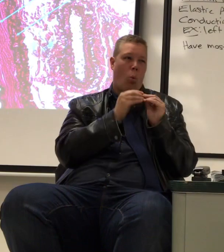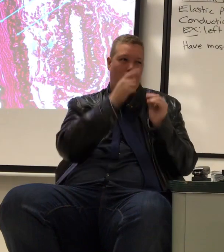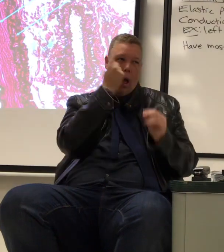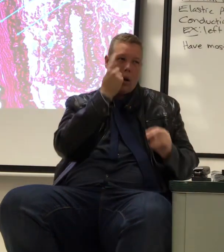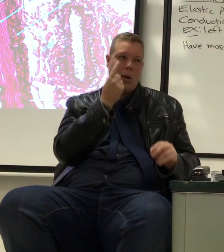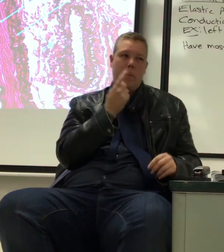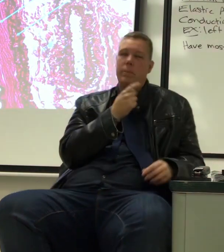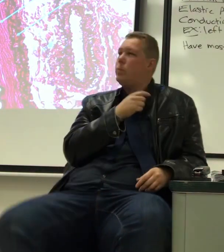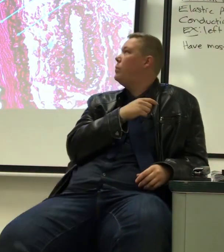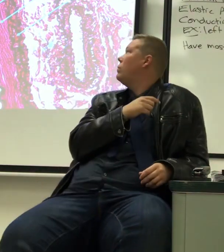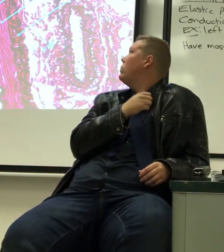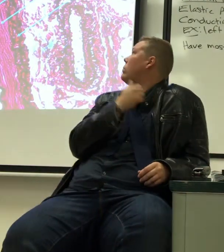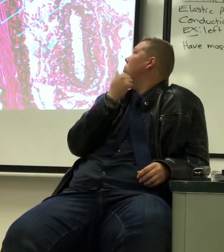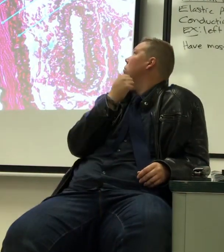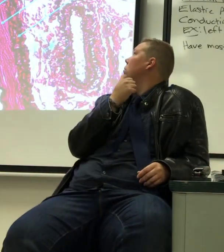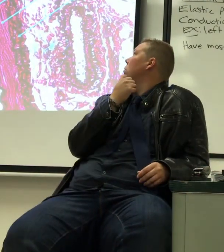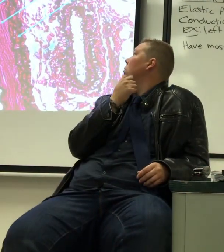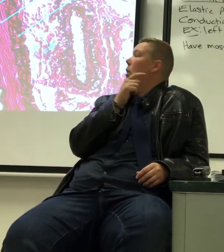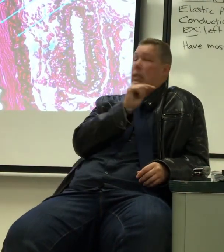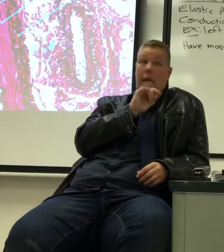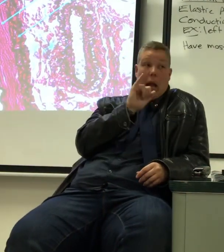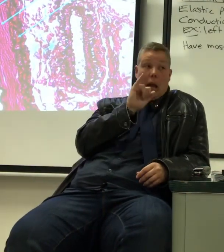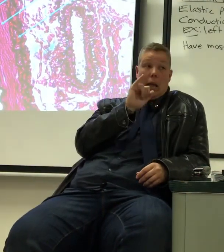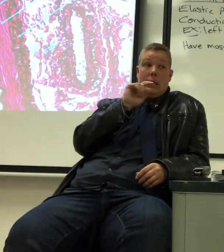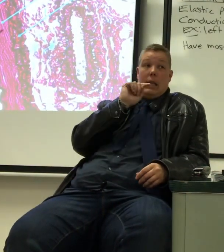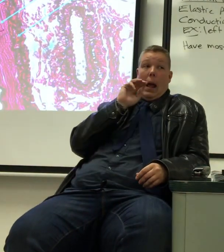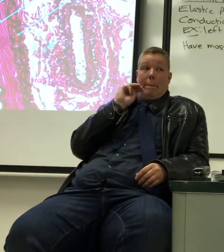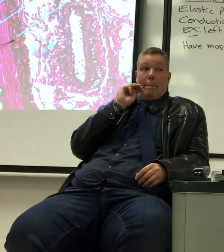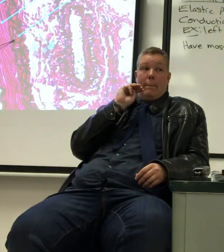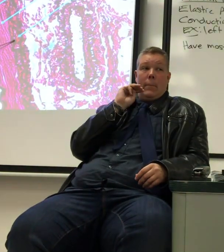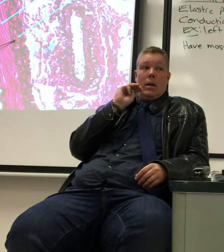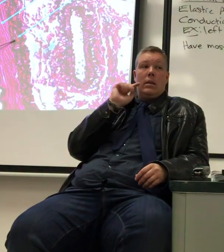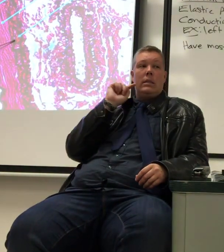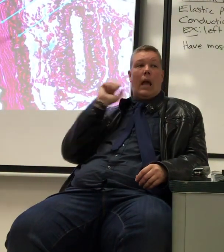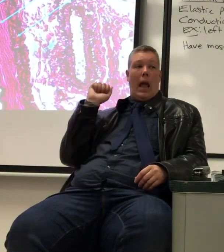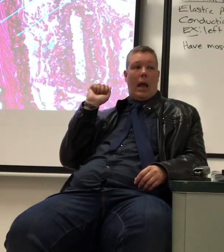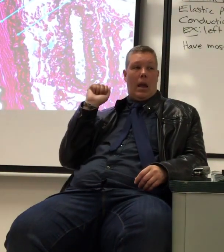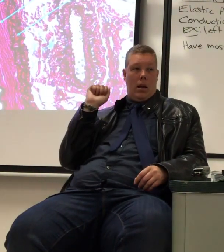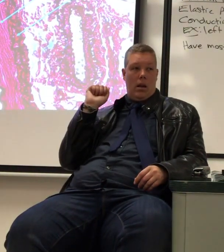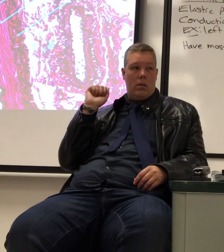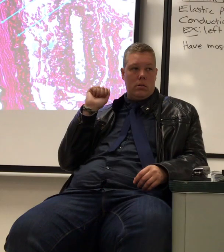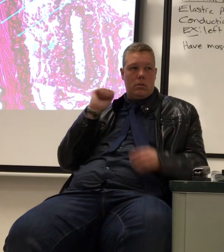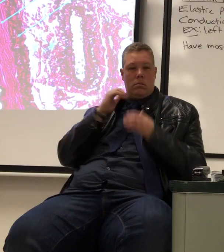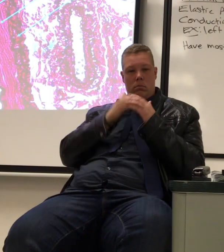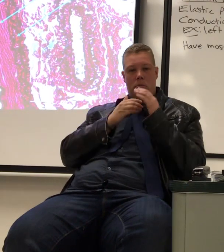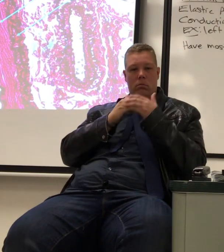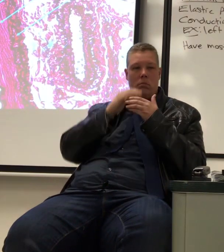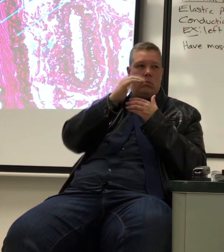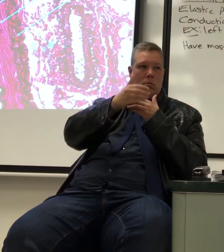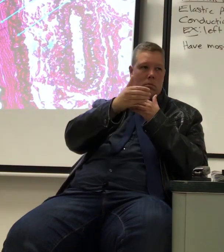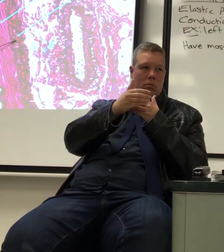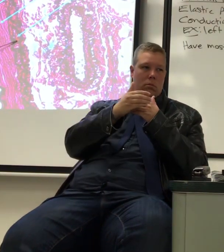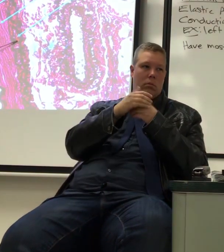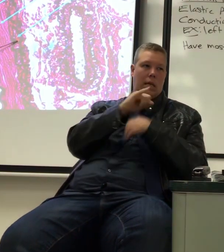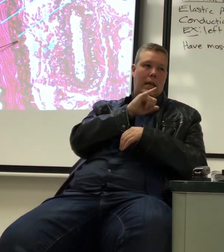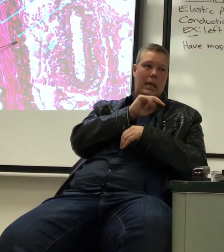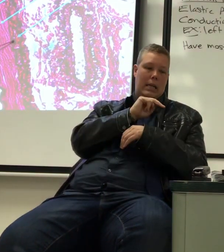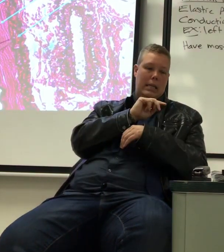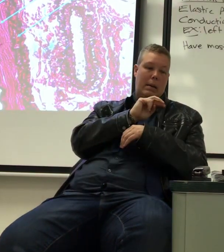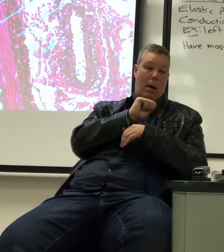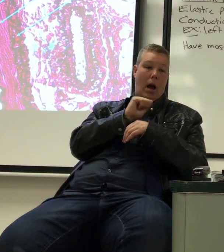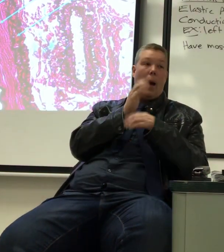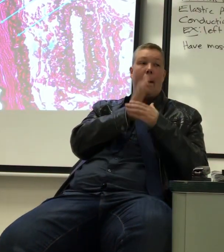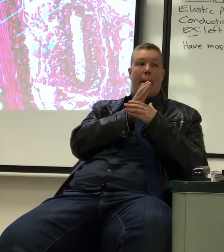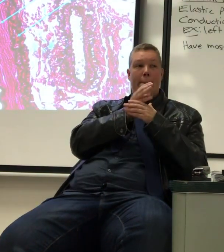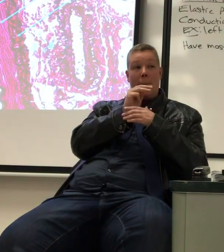So the three layers, TI, TM, TA. Okay, the tunica intima, tunica media, tunica